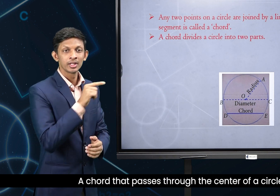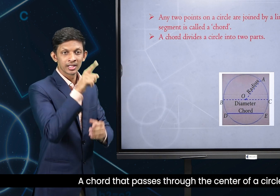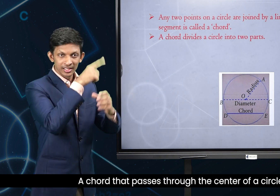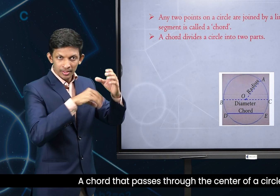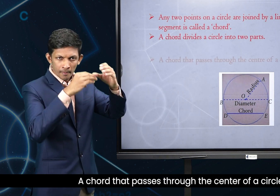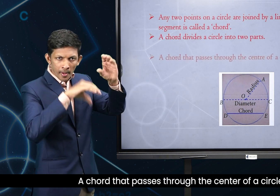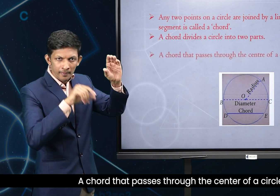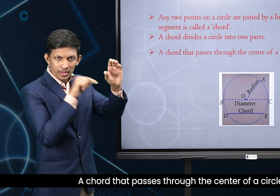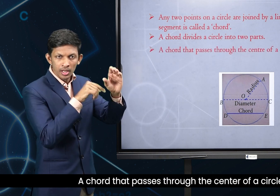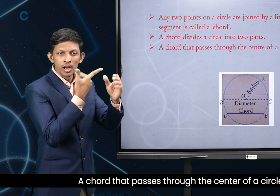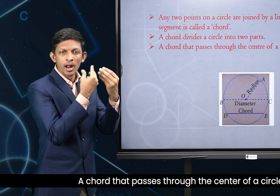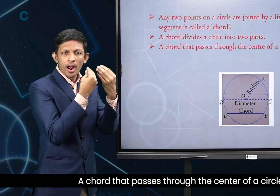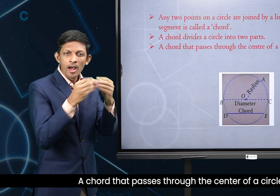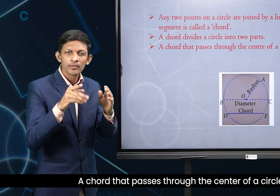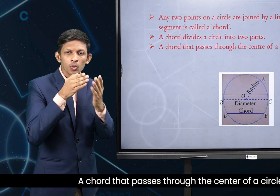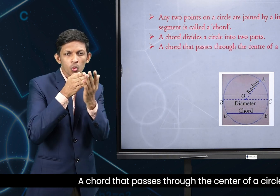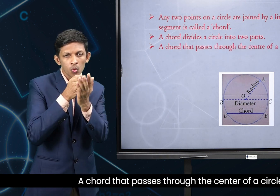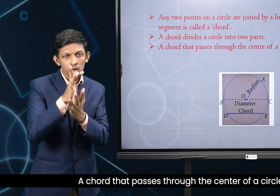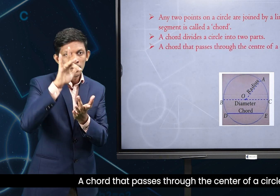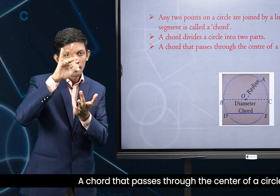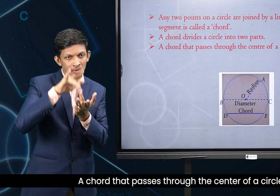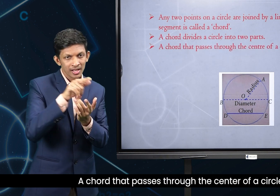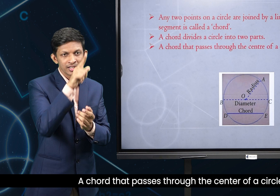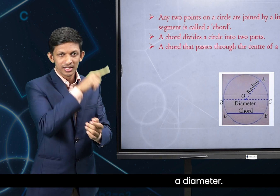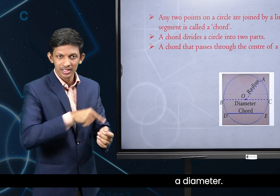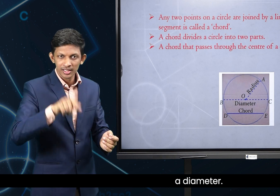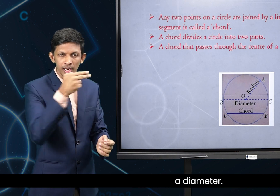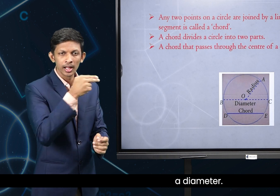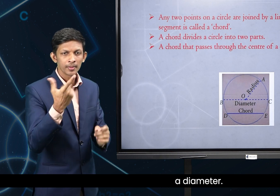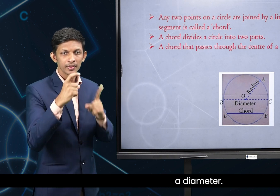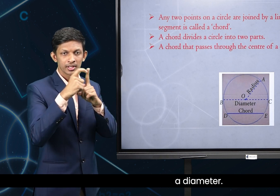A chord that passes through the center of the circle is called a diameter.